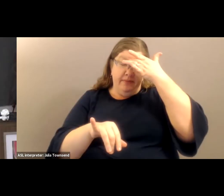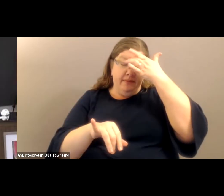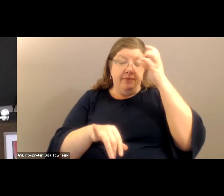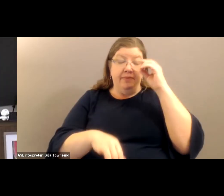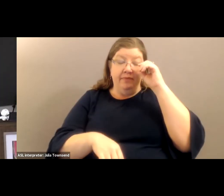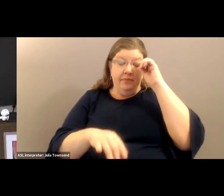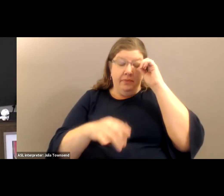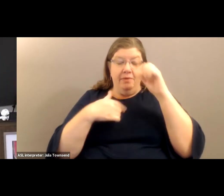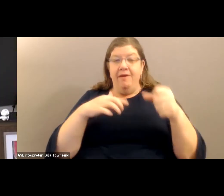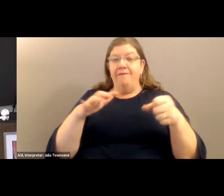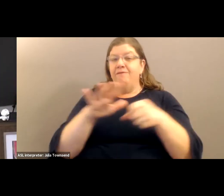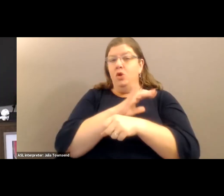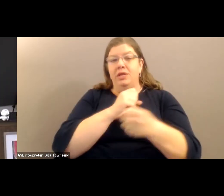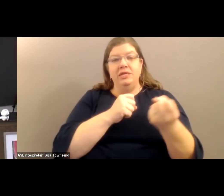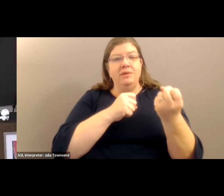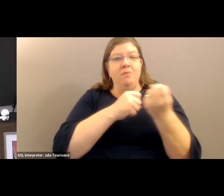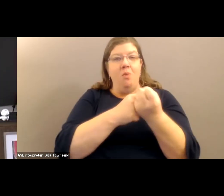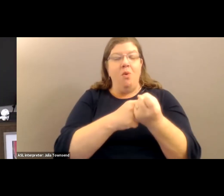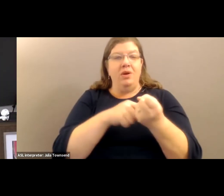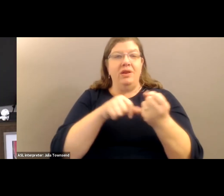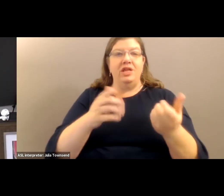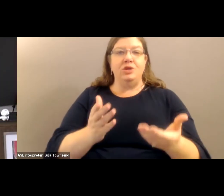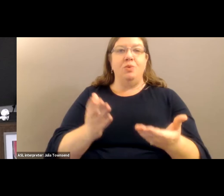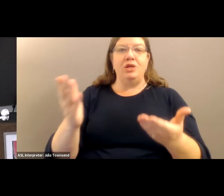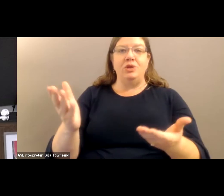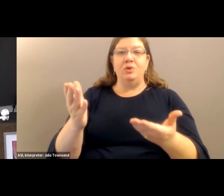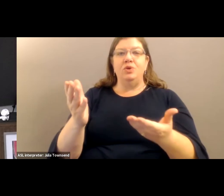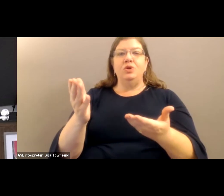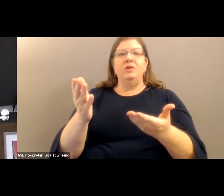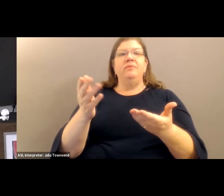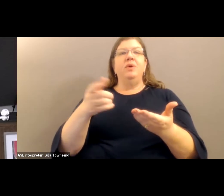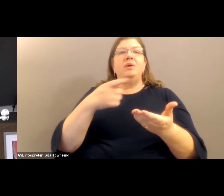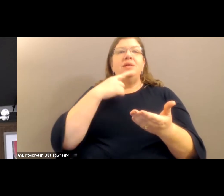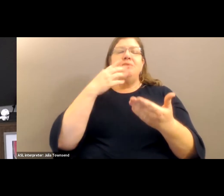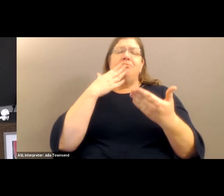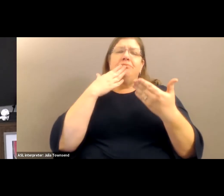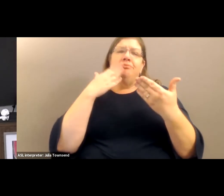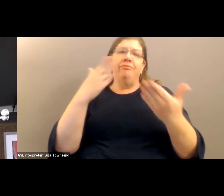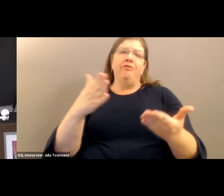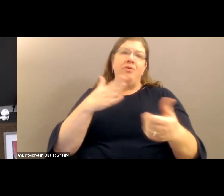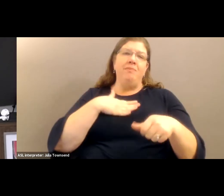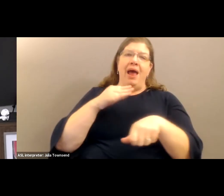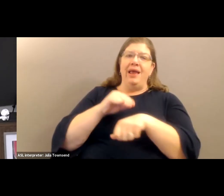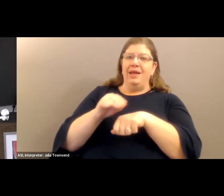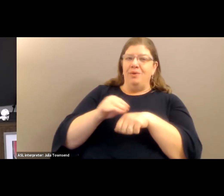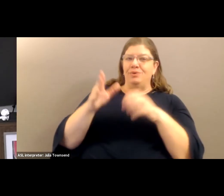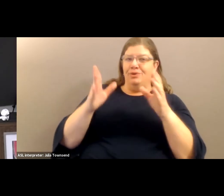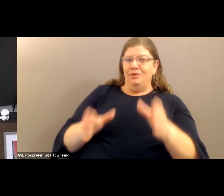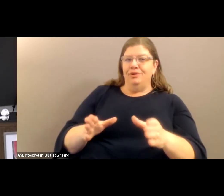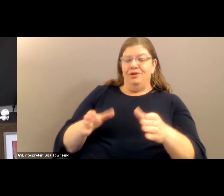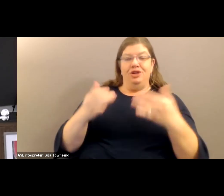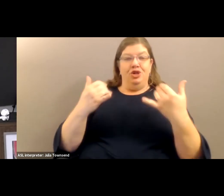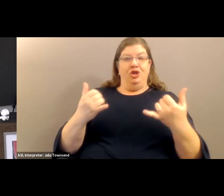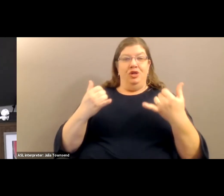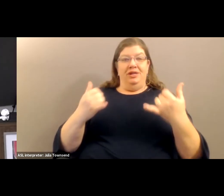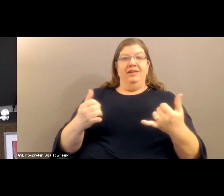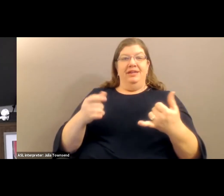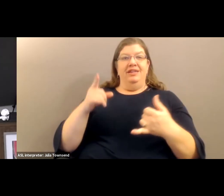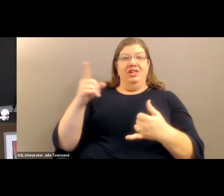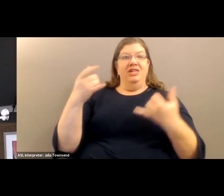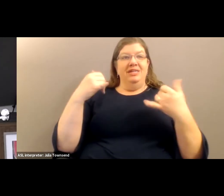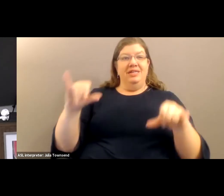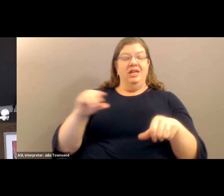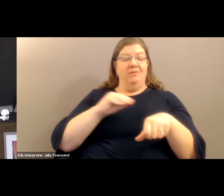fully support this resolution, and I would just like to say I'm so grateful for my counselor. Currently, she's still shaping